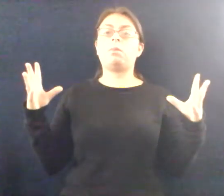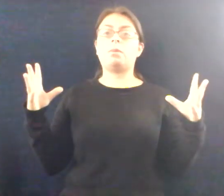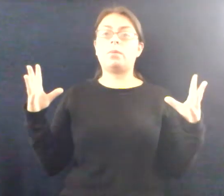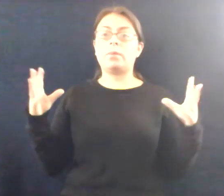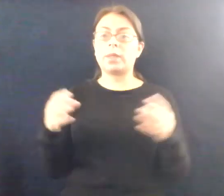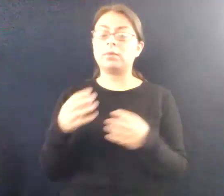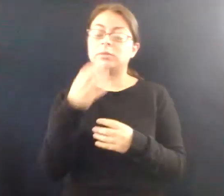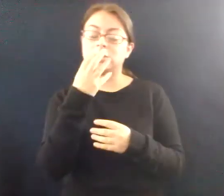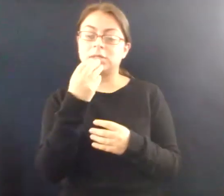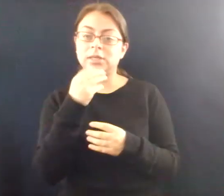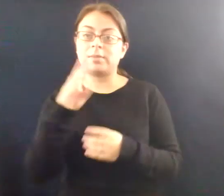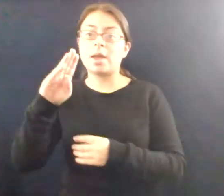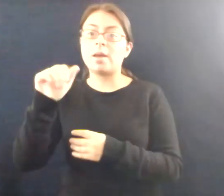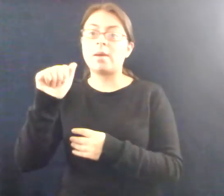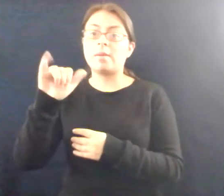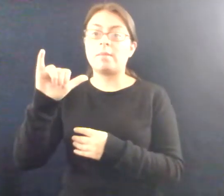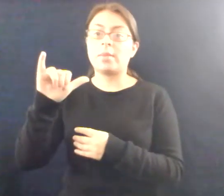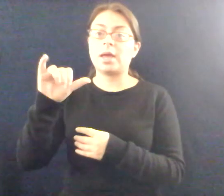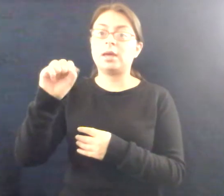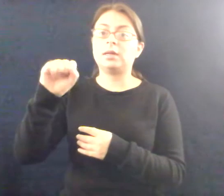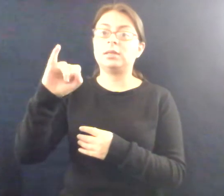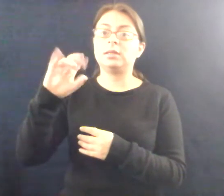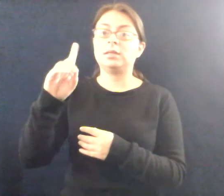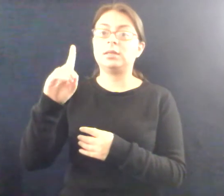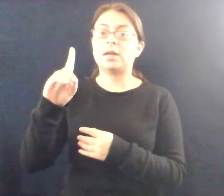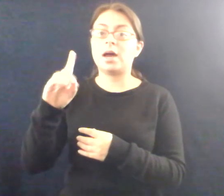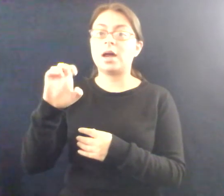bayside village to one of the busiest towns in the territory.